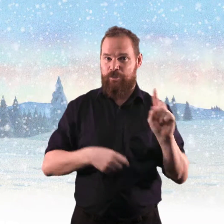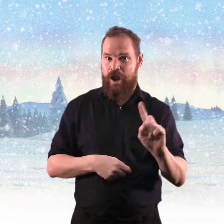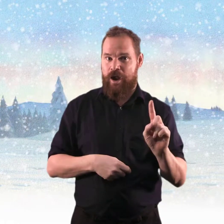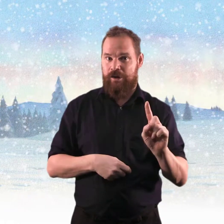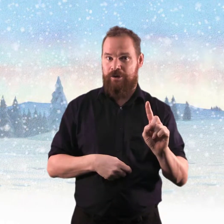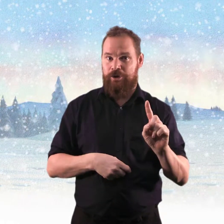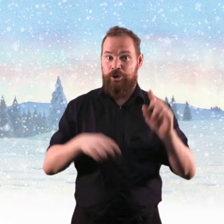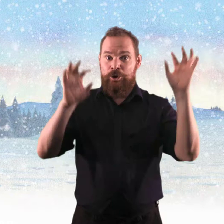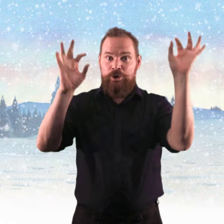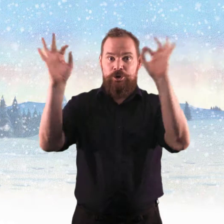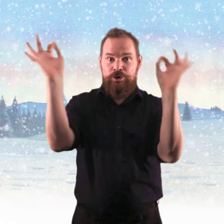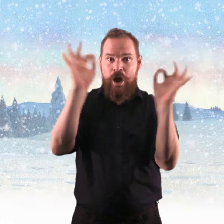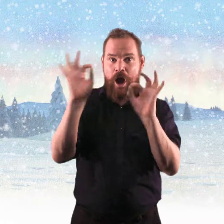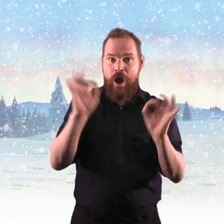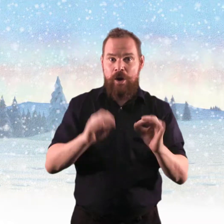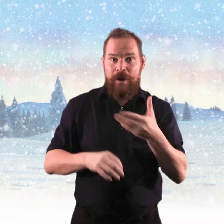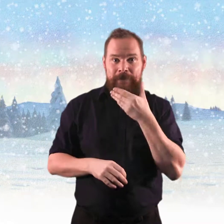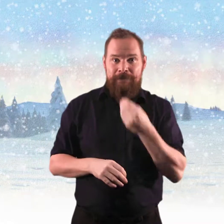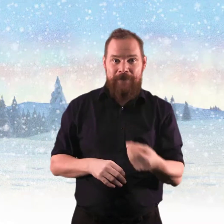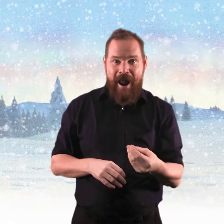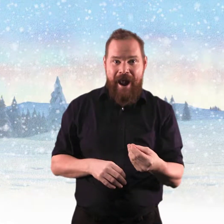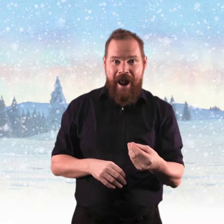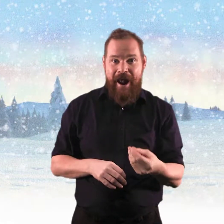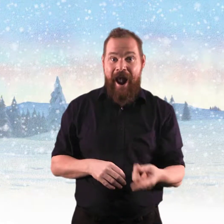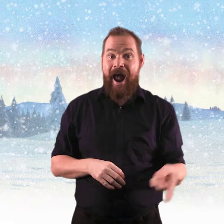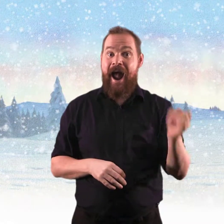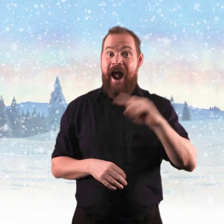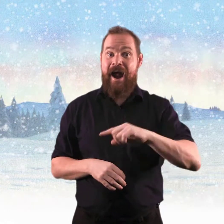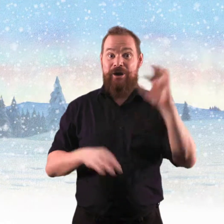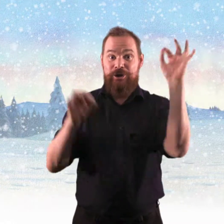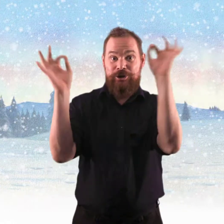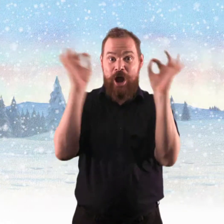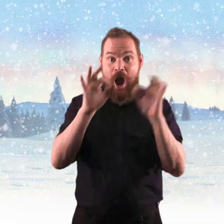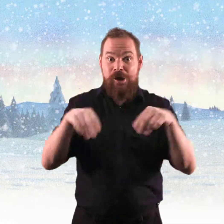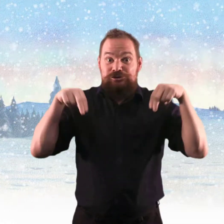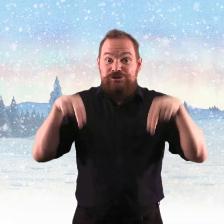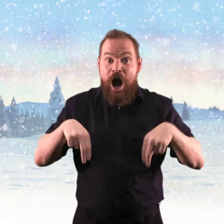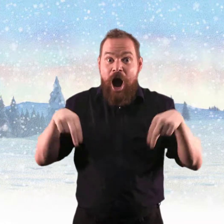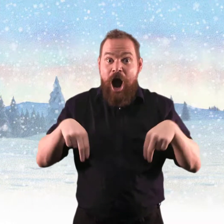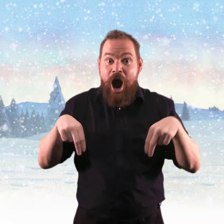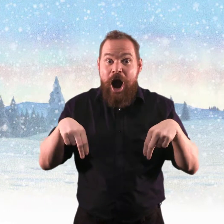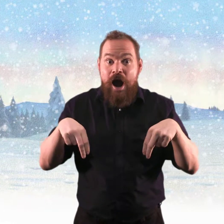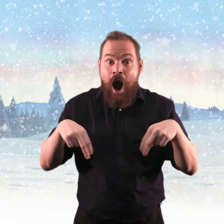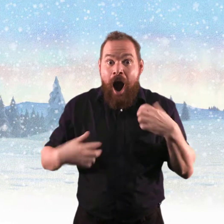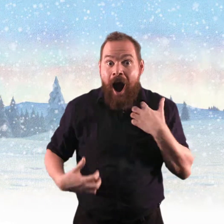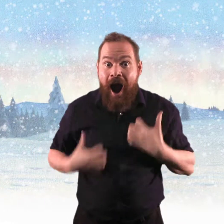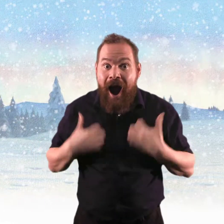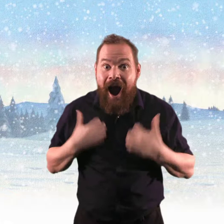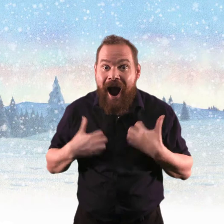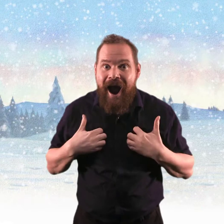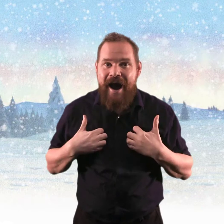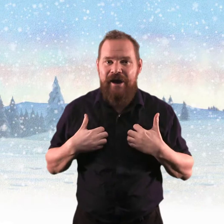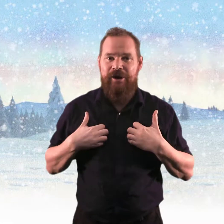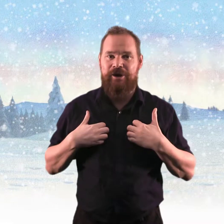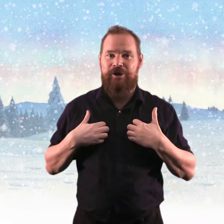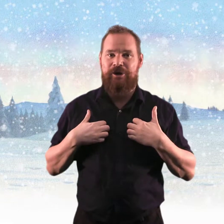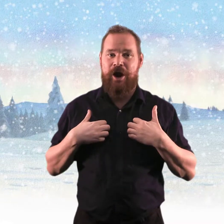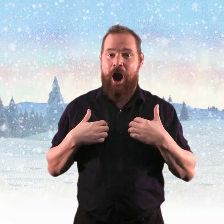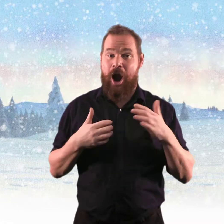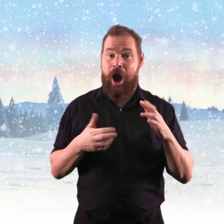Storytelling. The Snowman and the Snowdog. Are you ready? I really hope you enjoy